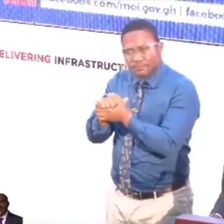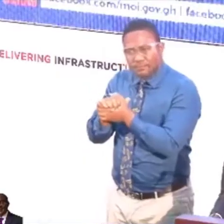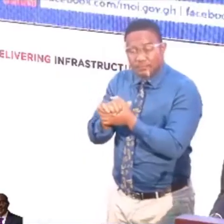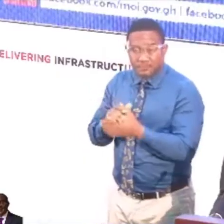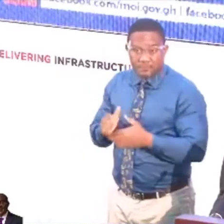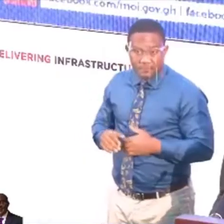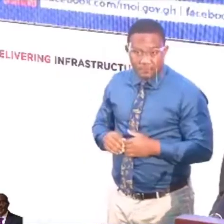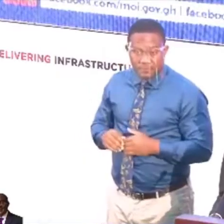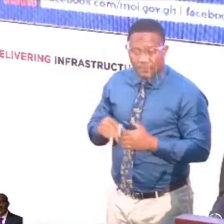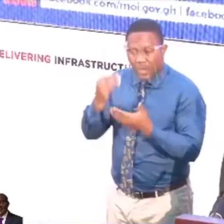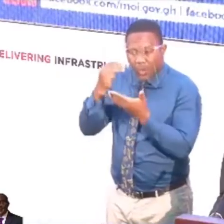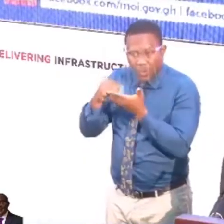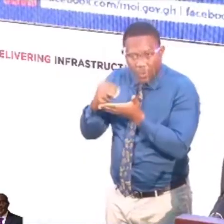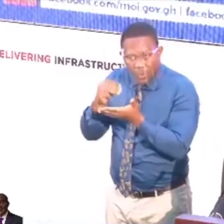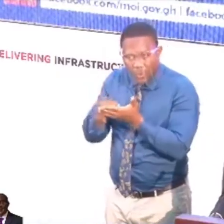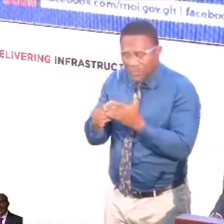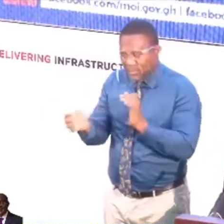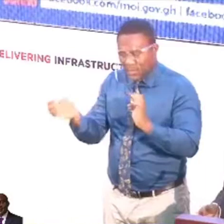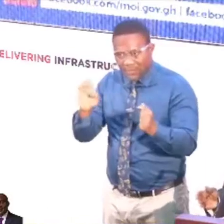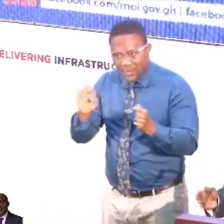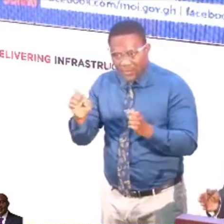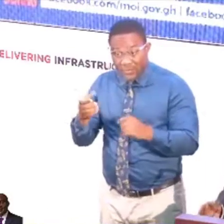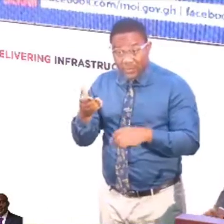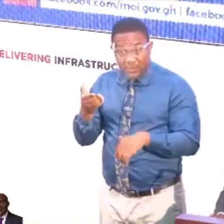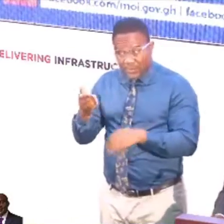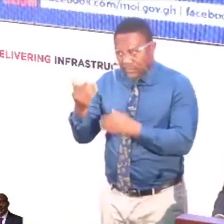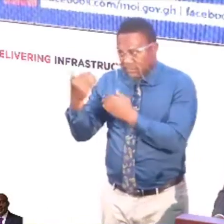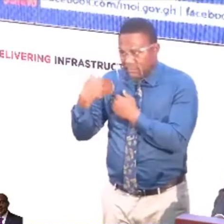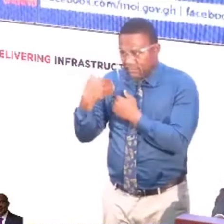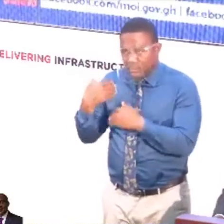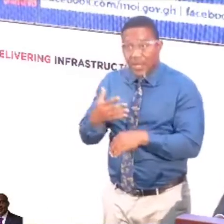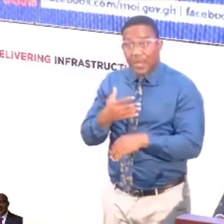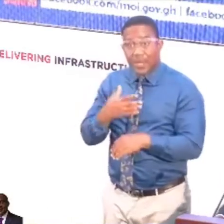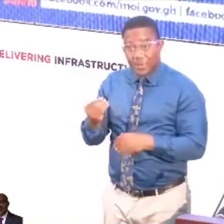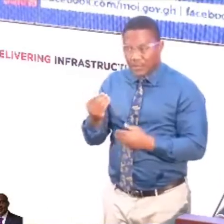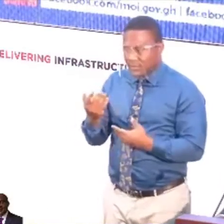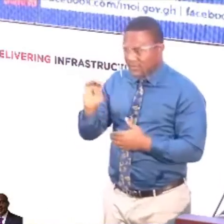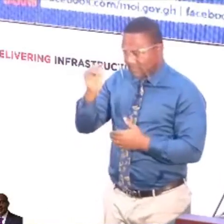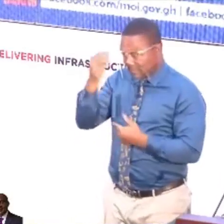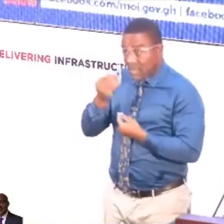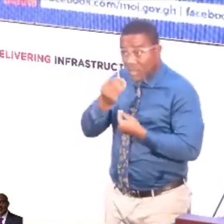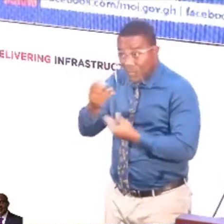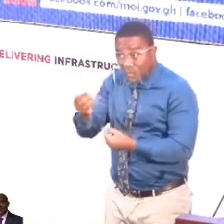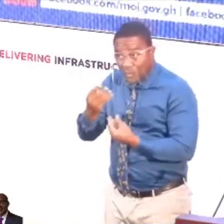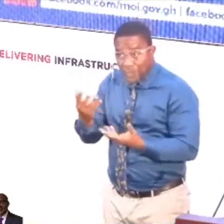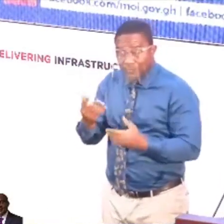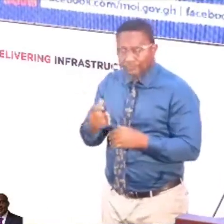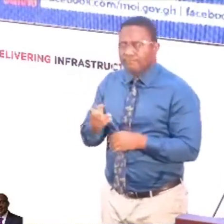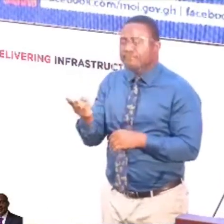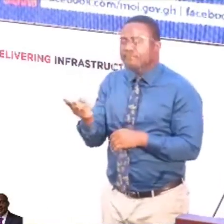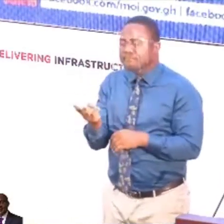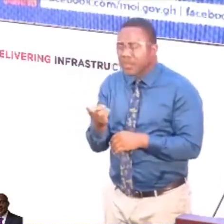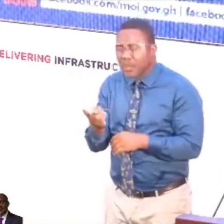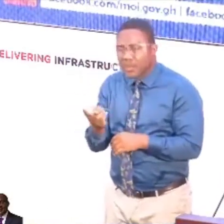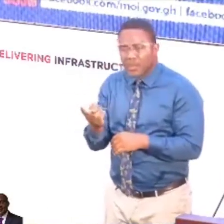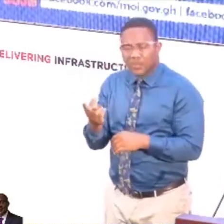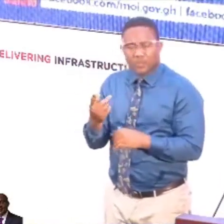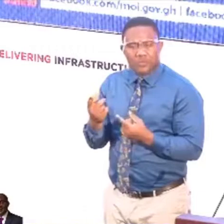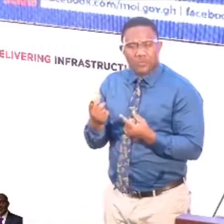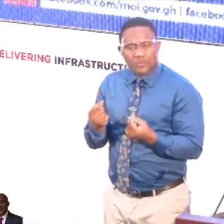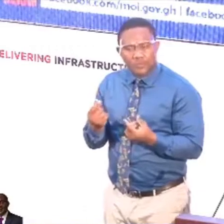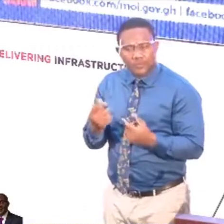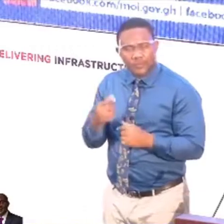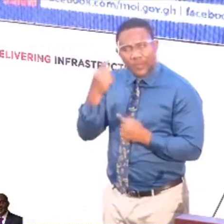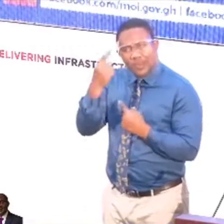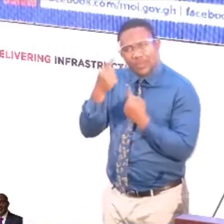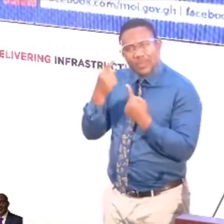for Monitoring and Evaluation and the Minister for Information for talking about